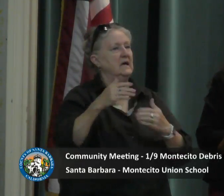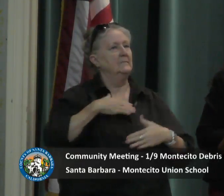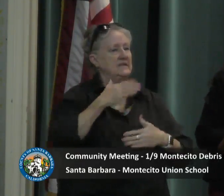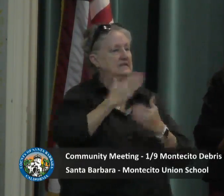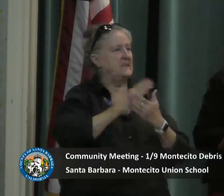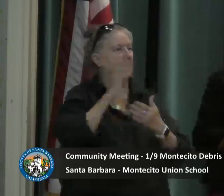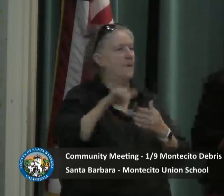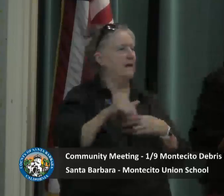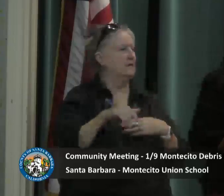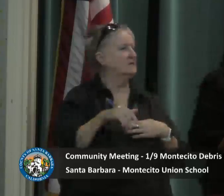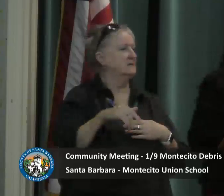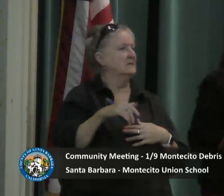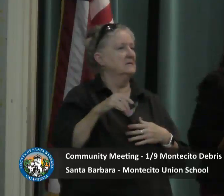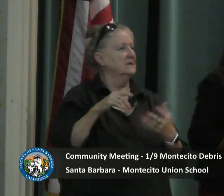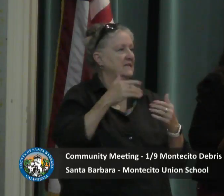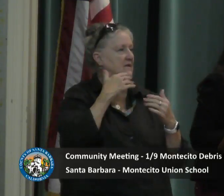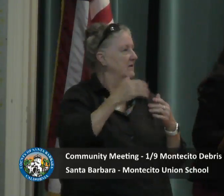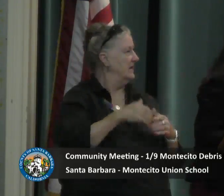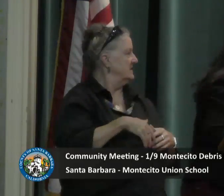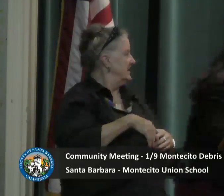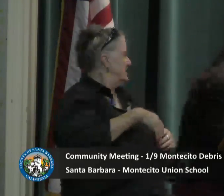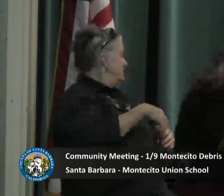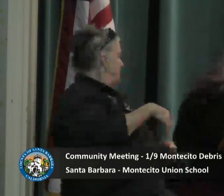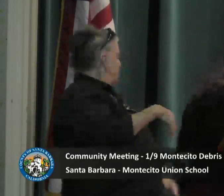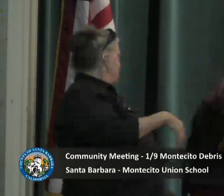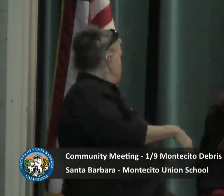stop by their table. Thank you.